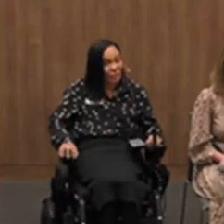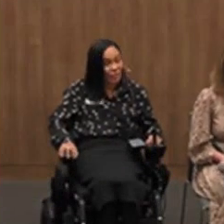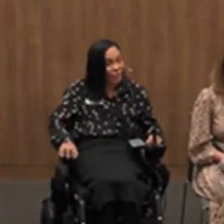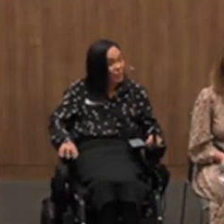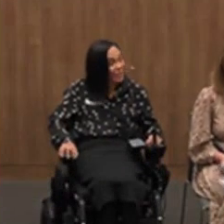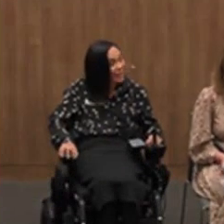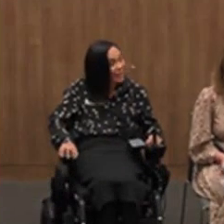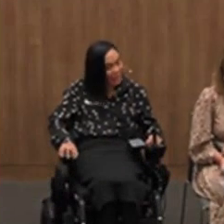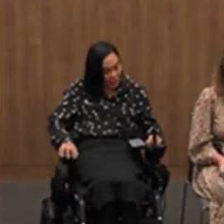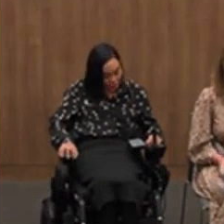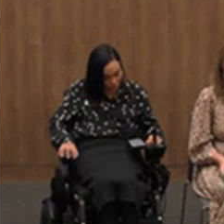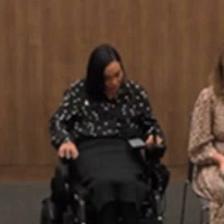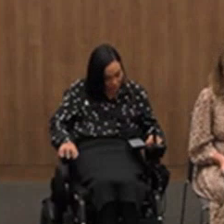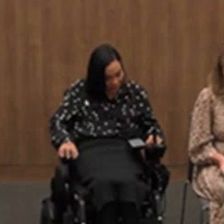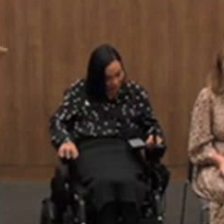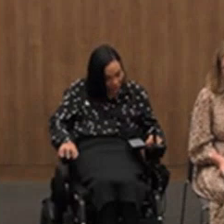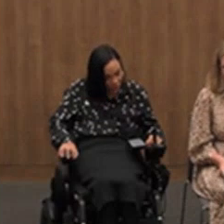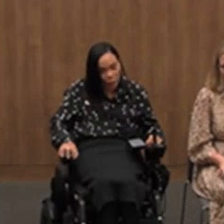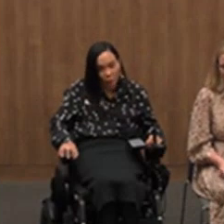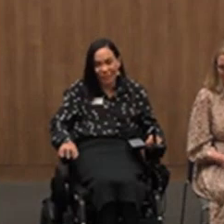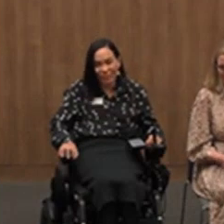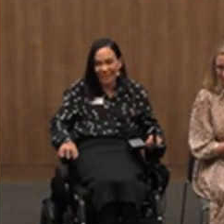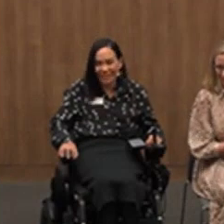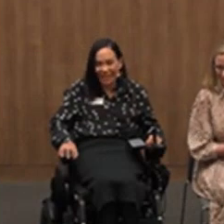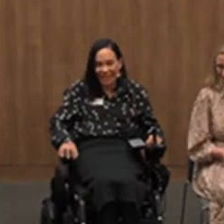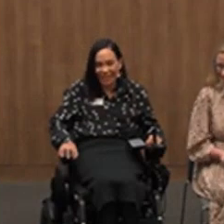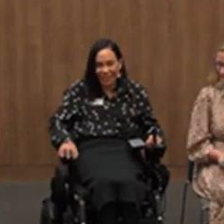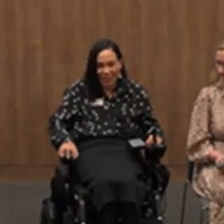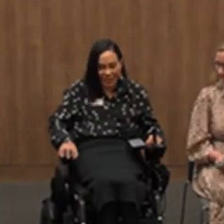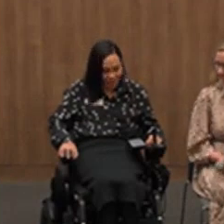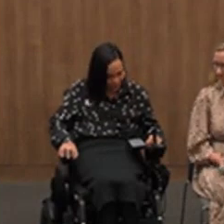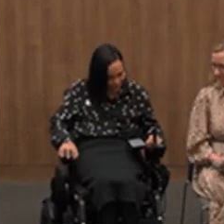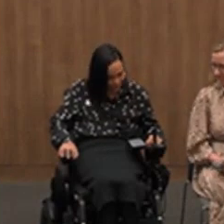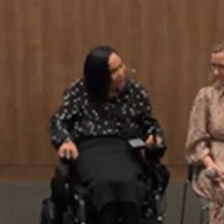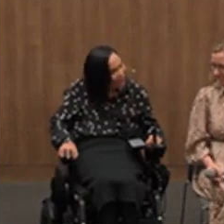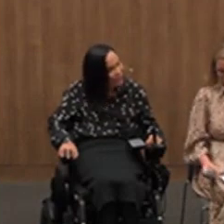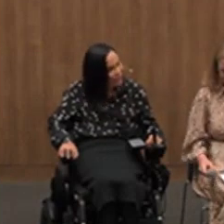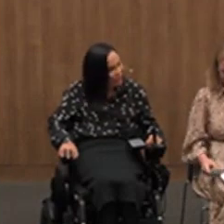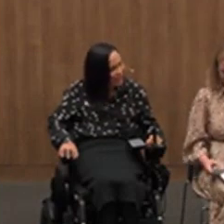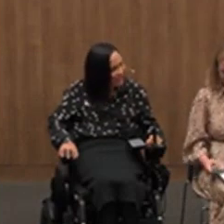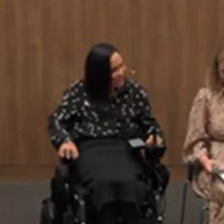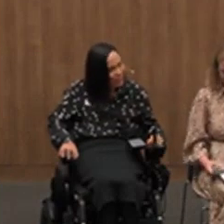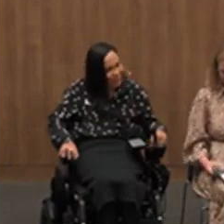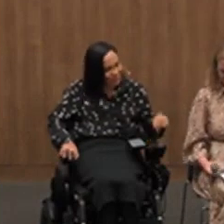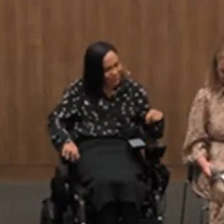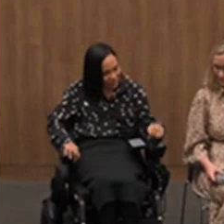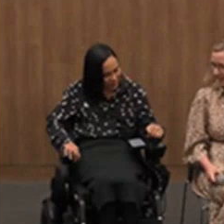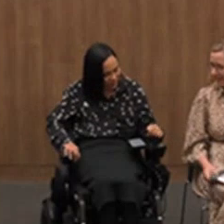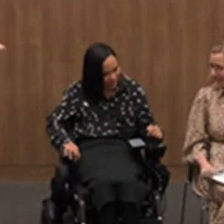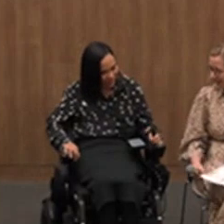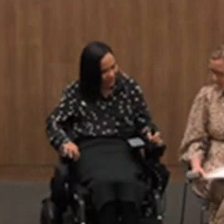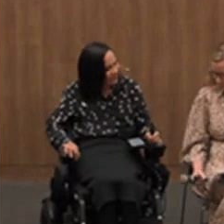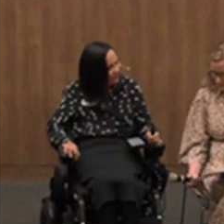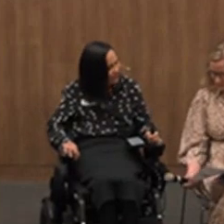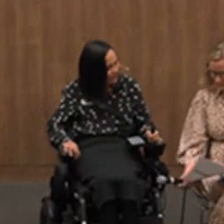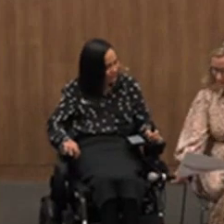to reintroduce Danielle Loiseau-Lake, who will be facilitating the panel. Over to you, Danielle.